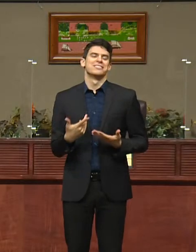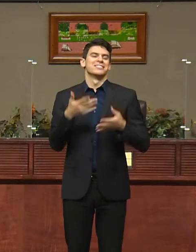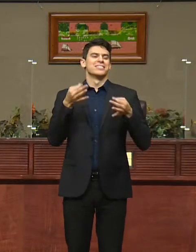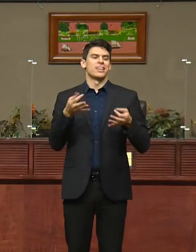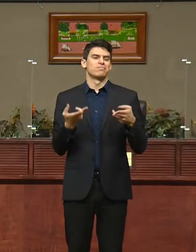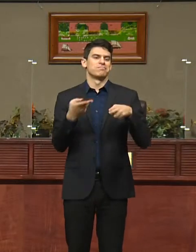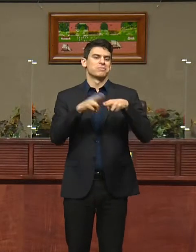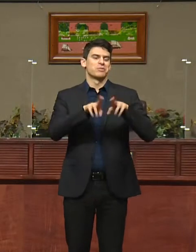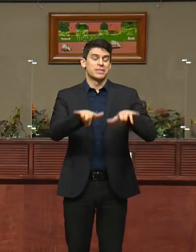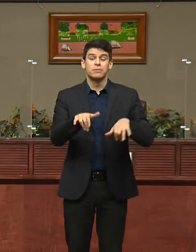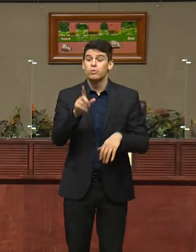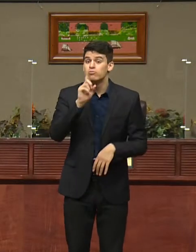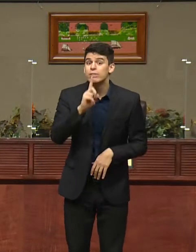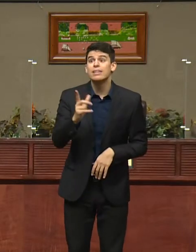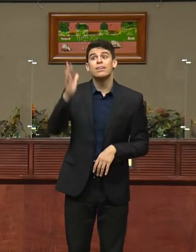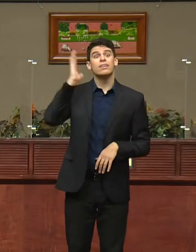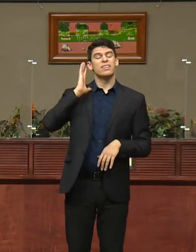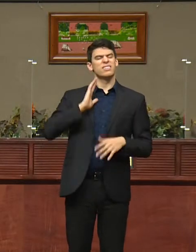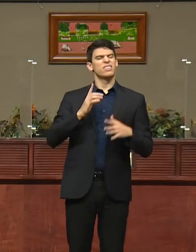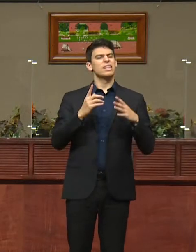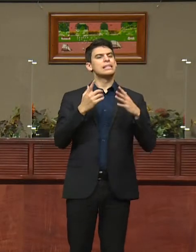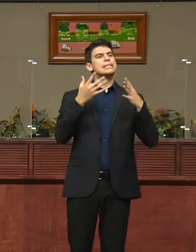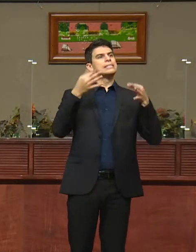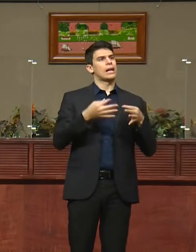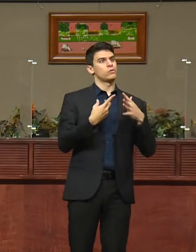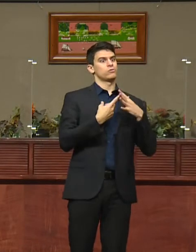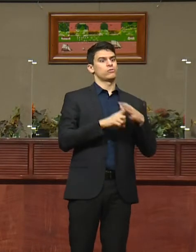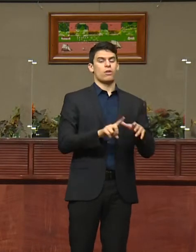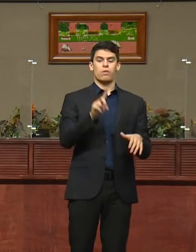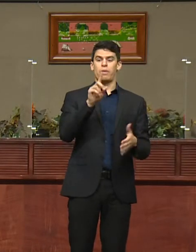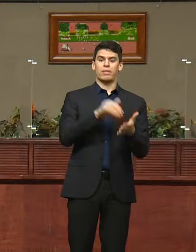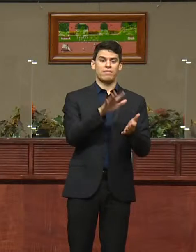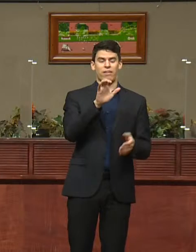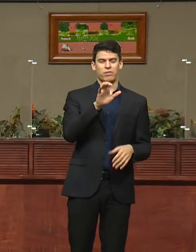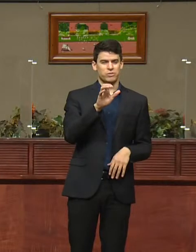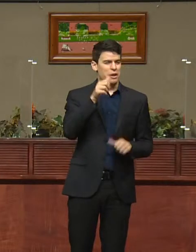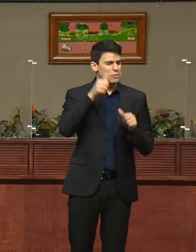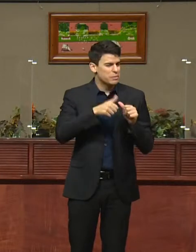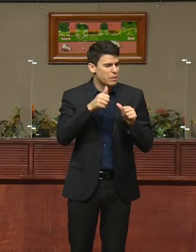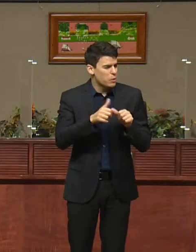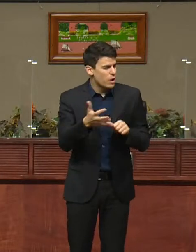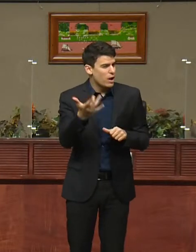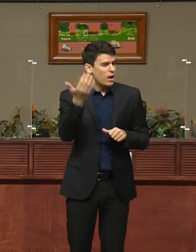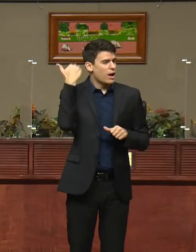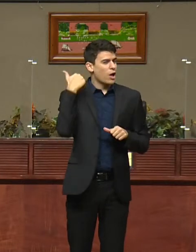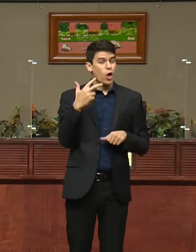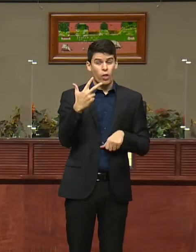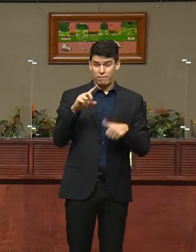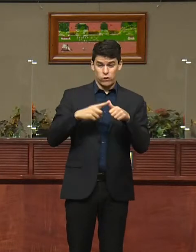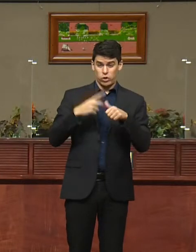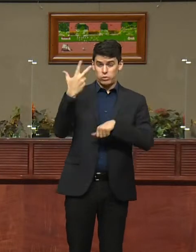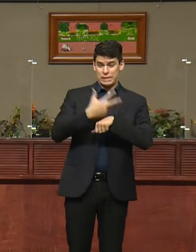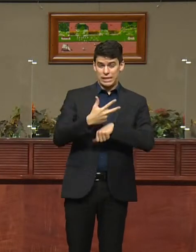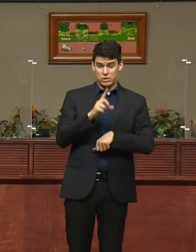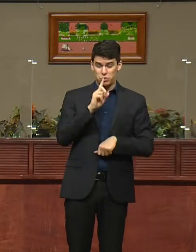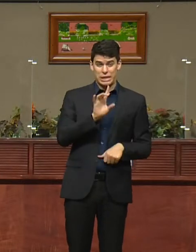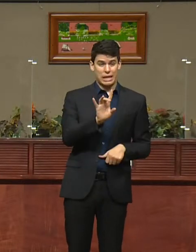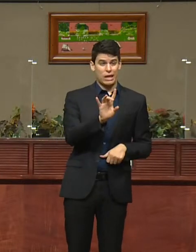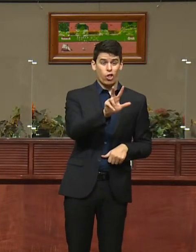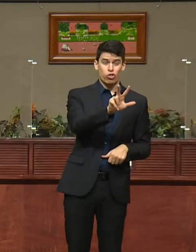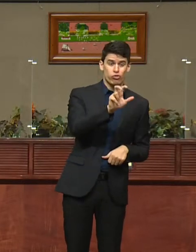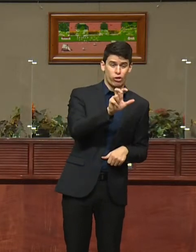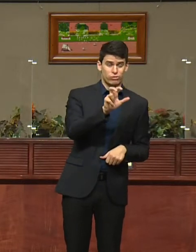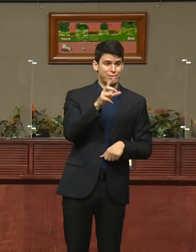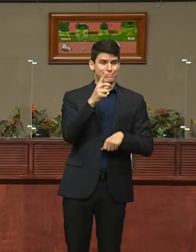started at 1,500. Well, actually, the first 3 days, we only did 300, maybe 100 a day, 300 in the